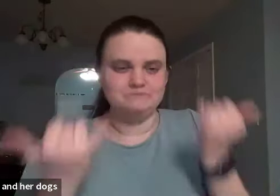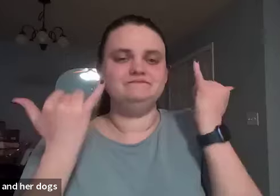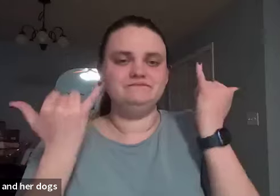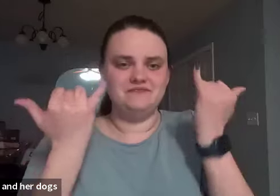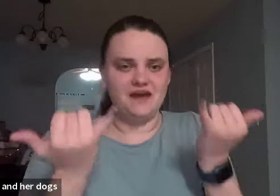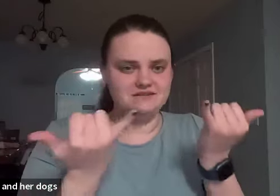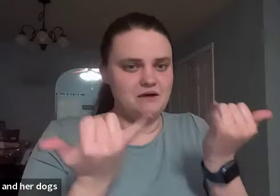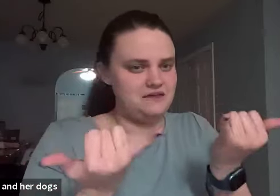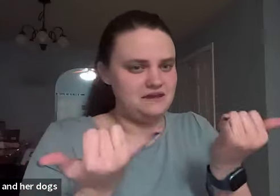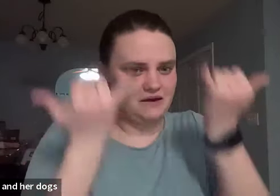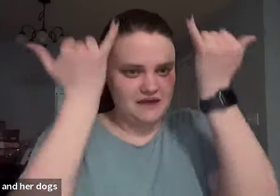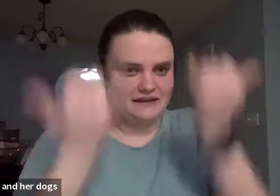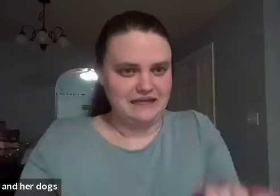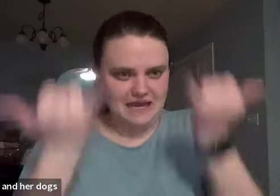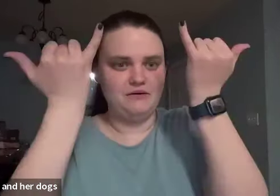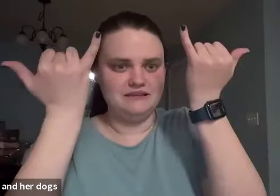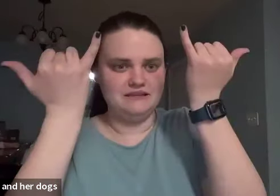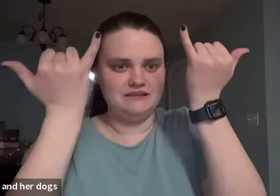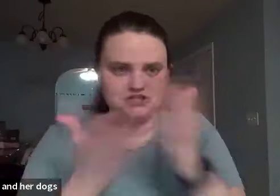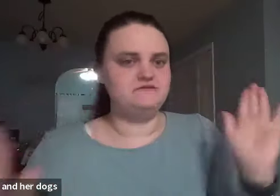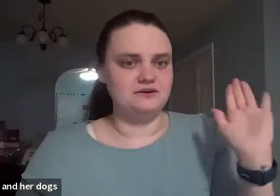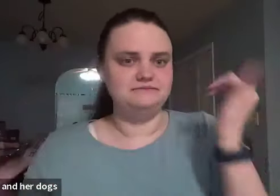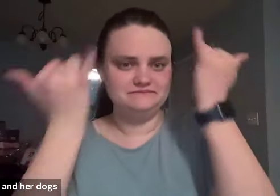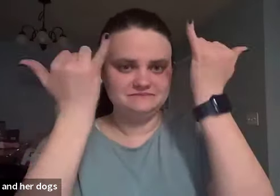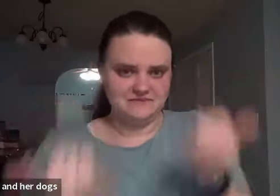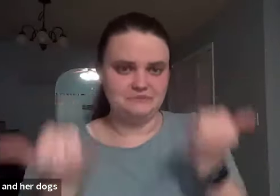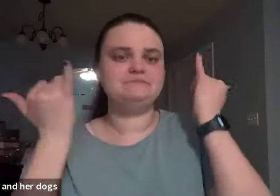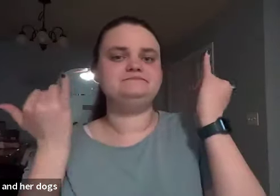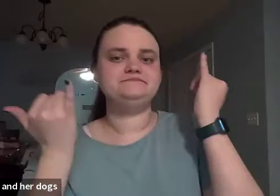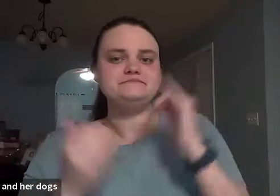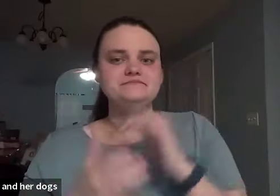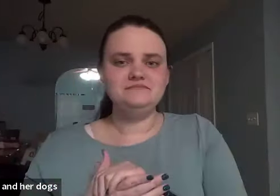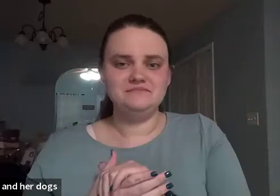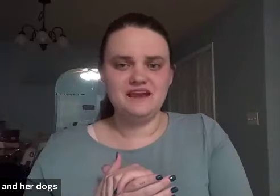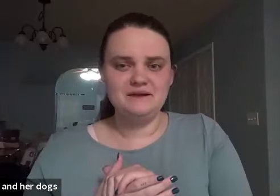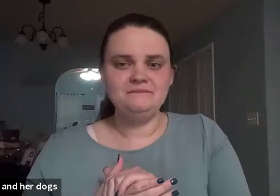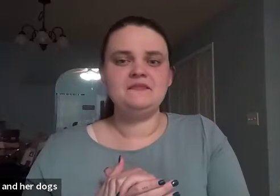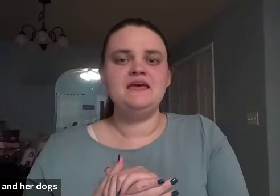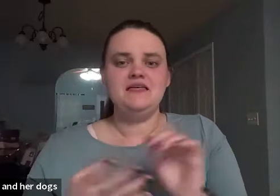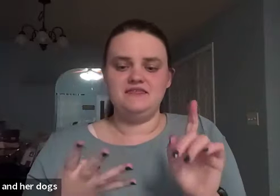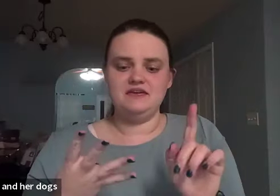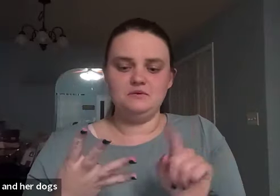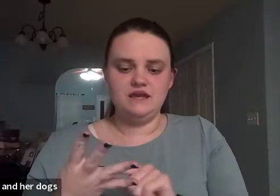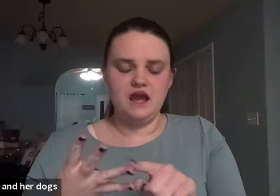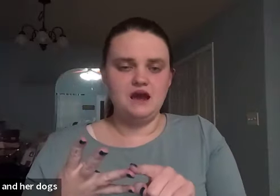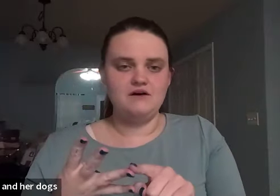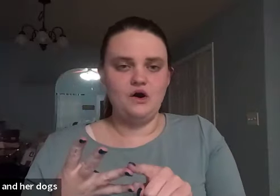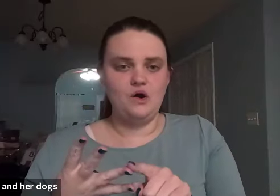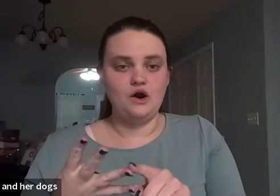boom. That's how I think about that. Like now. It's like it's just fine. Now. Okay. Then we have